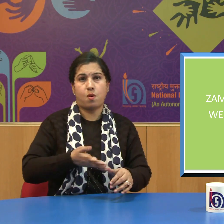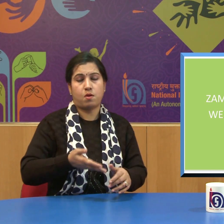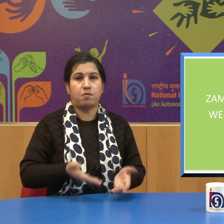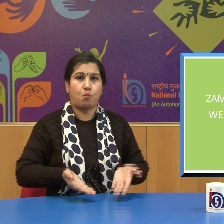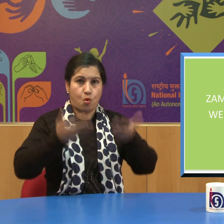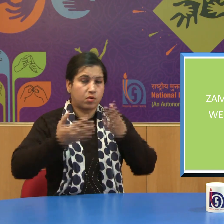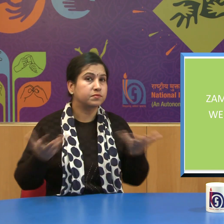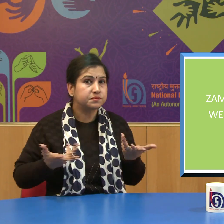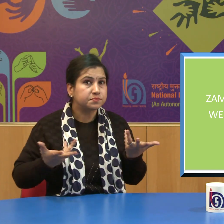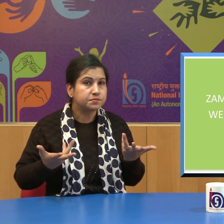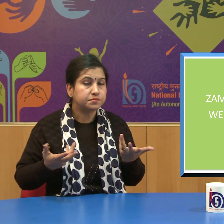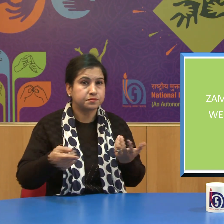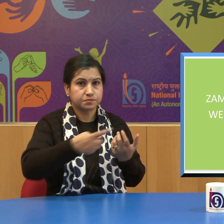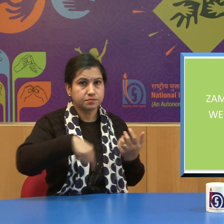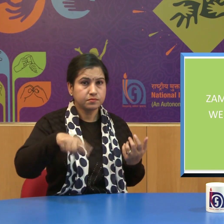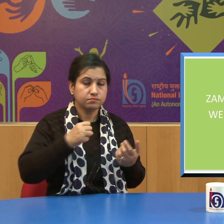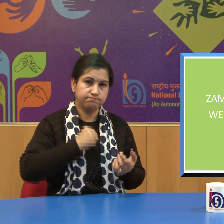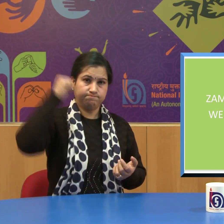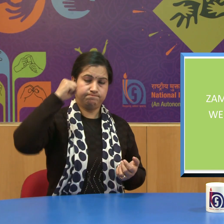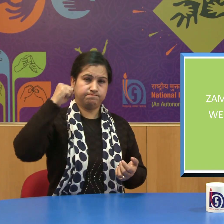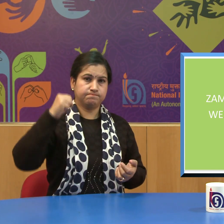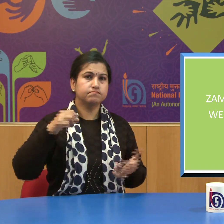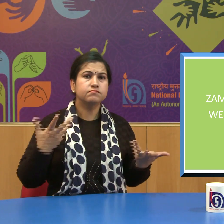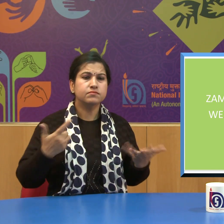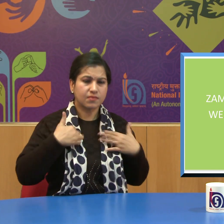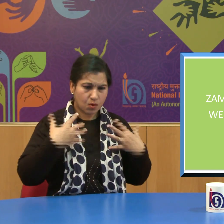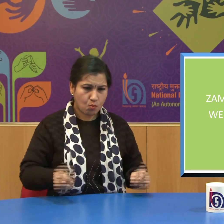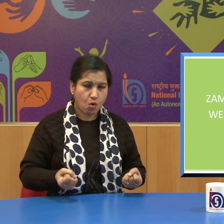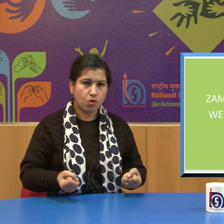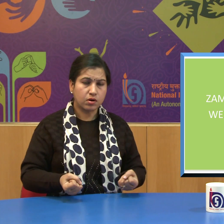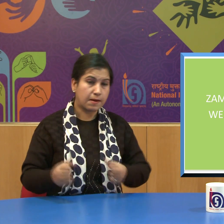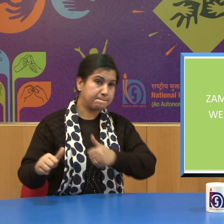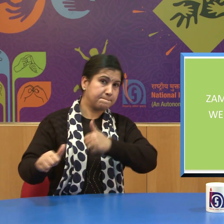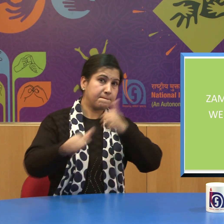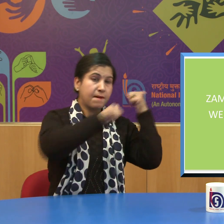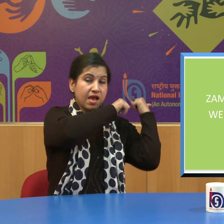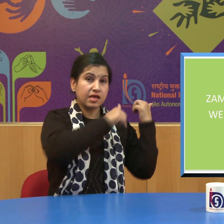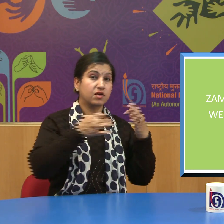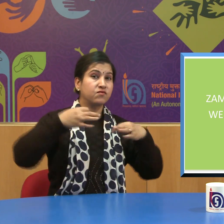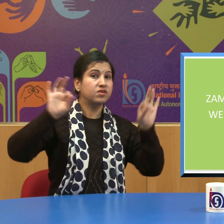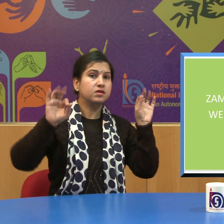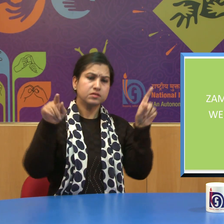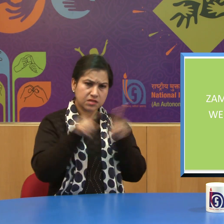and they rebelled because they wanted to get back their former status.